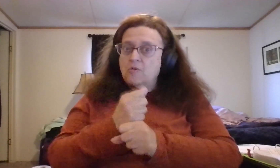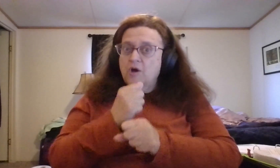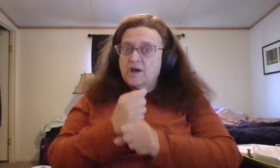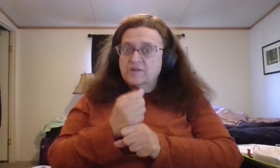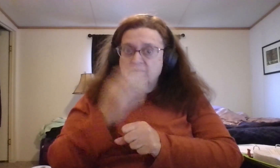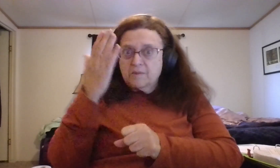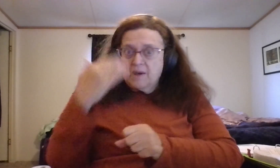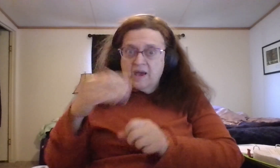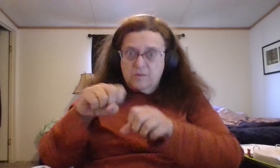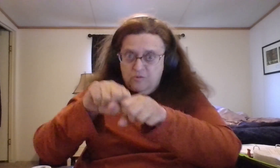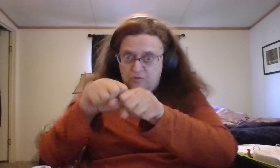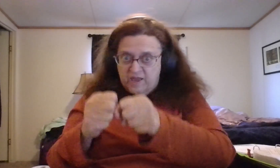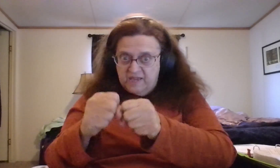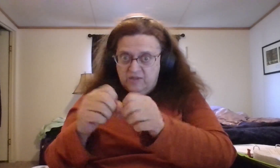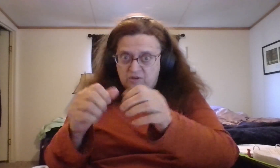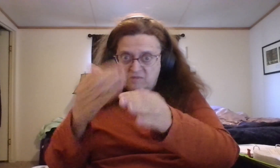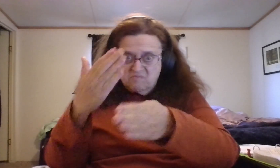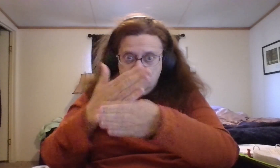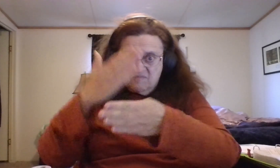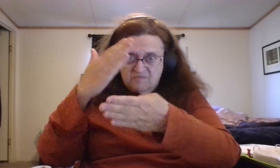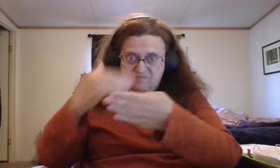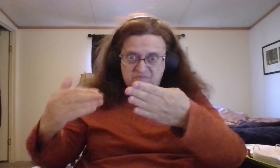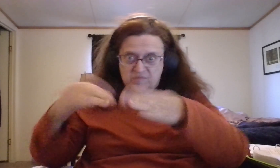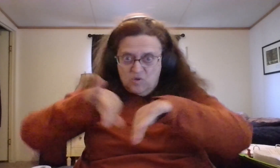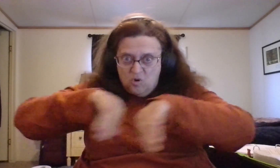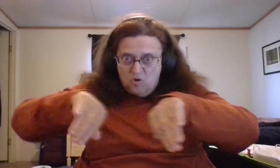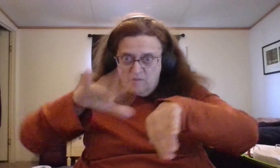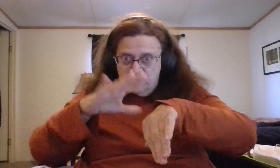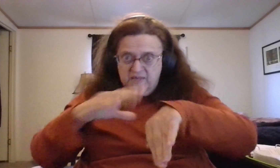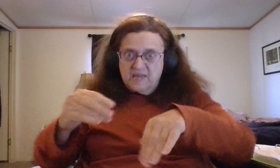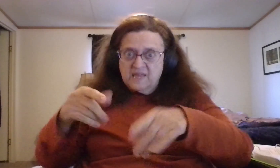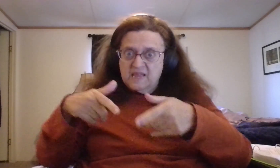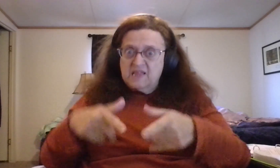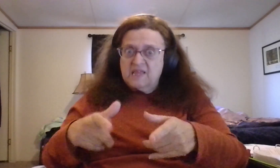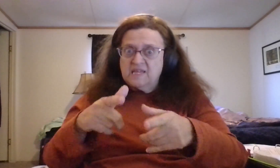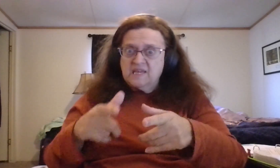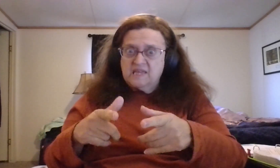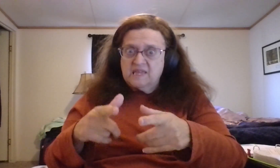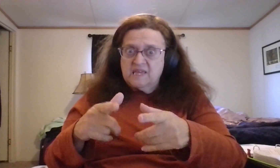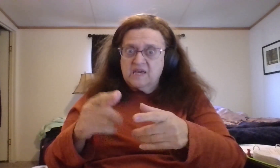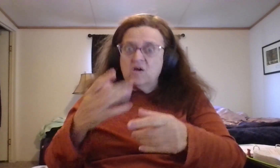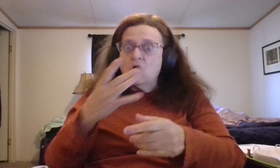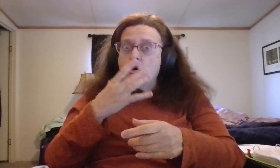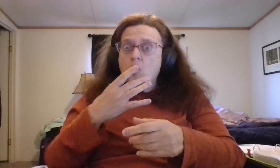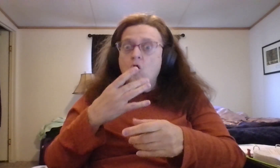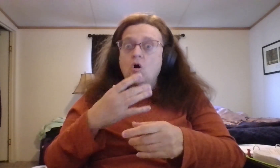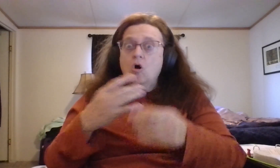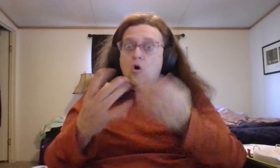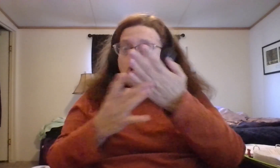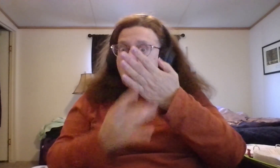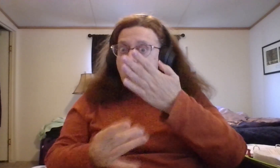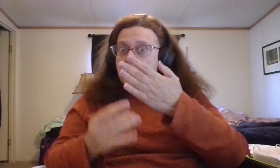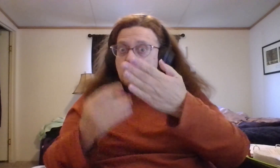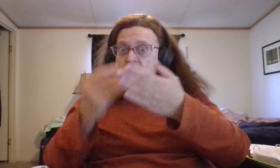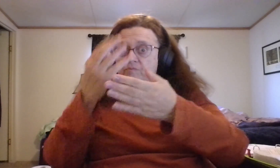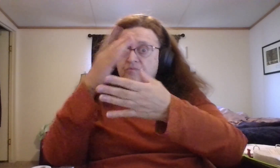cutting open the olives and letting the oil drain out. It is not